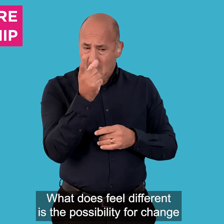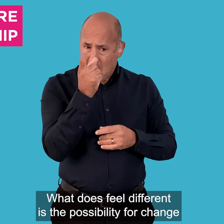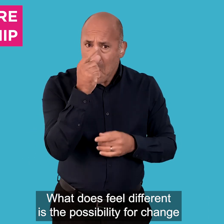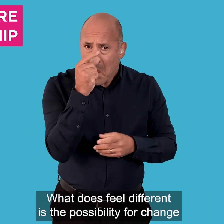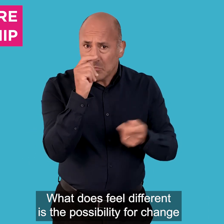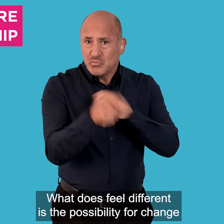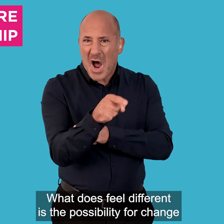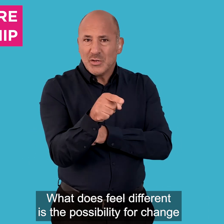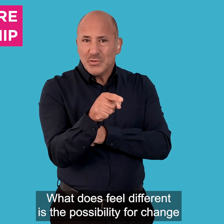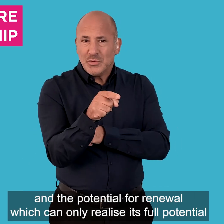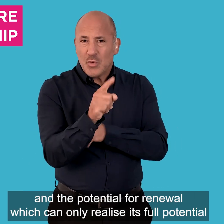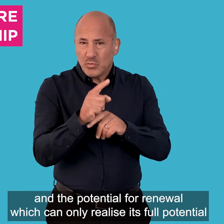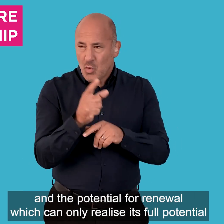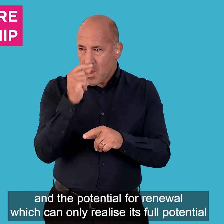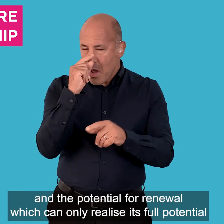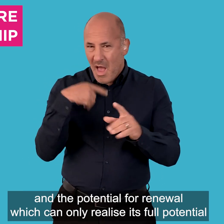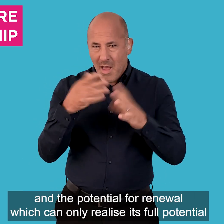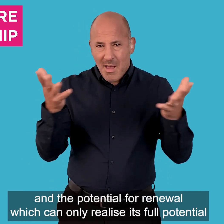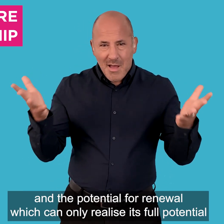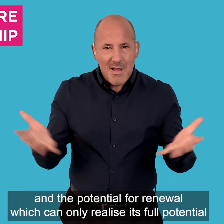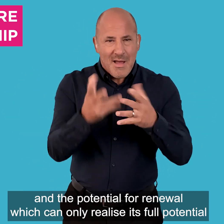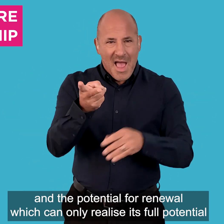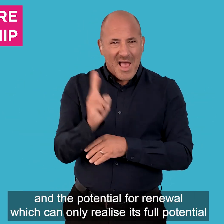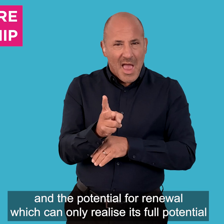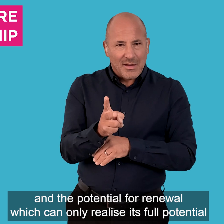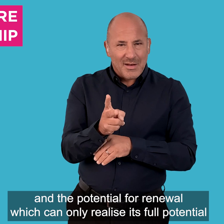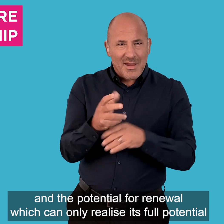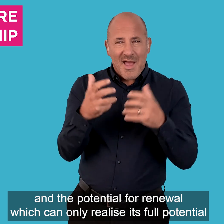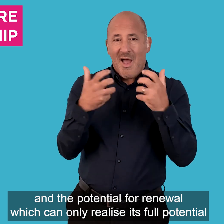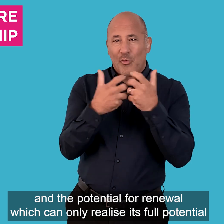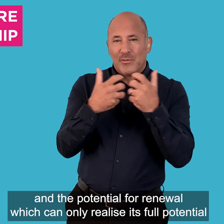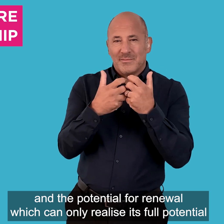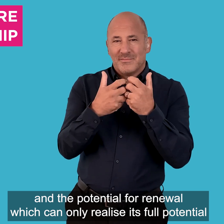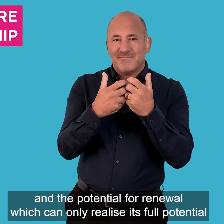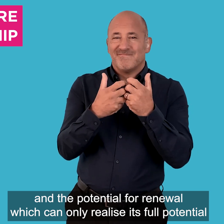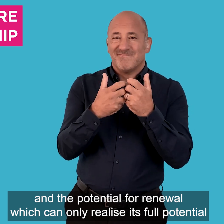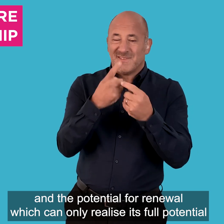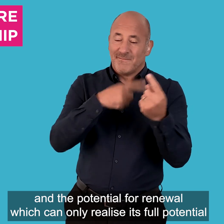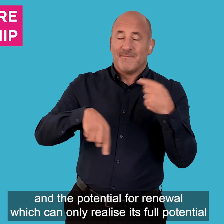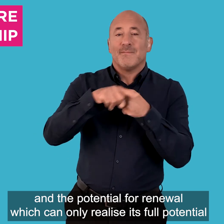change and the potential for renewal, which can only realise its full potential